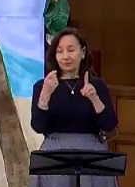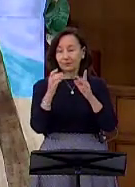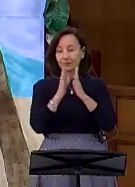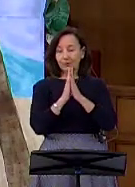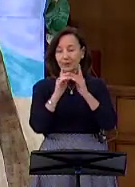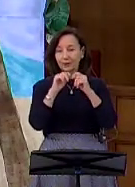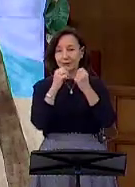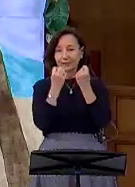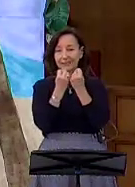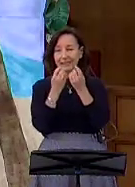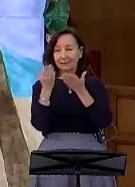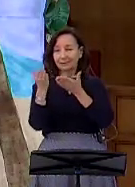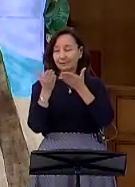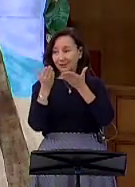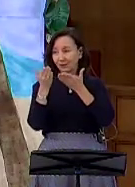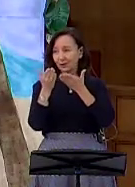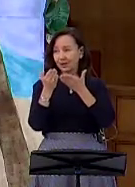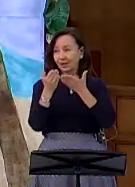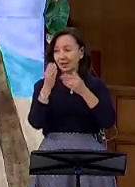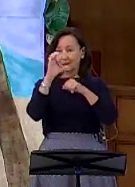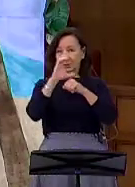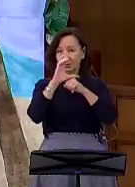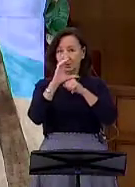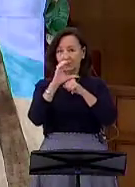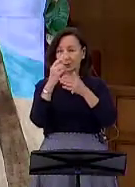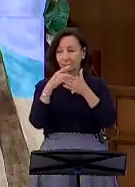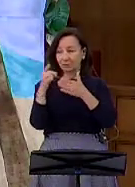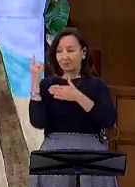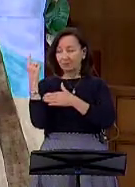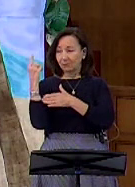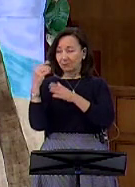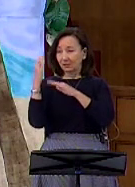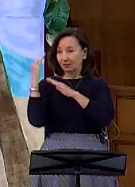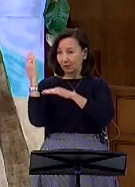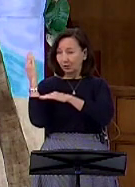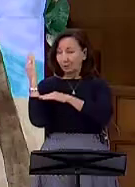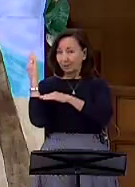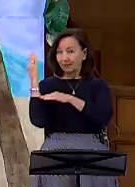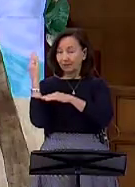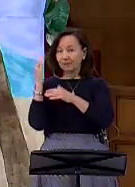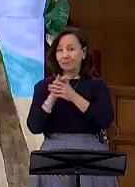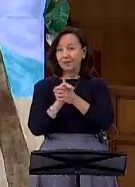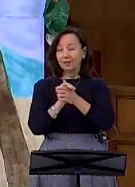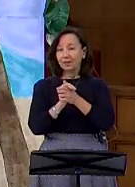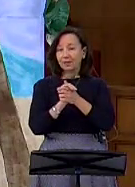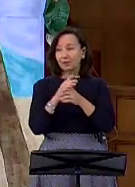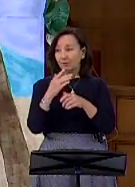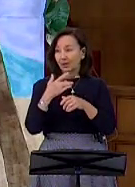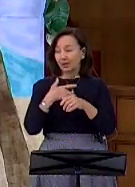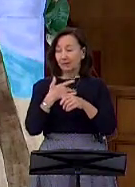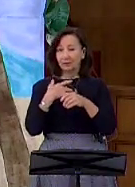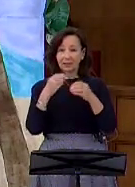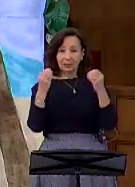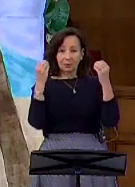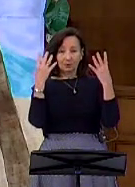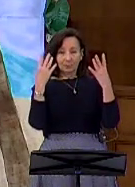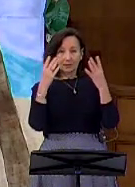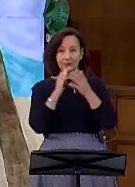team minister at the church I used to go to, First United Methodist Church, when I was feeling very overwhelmed at